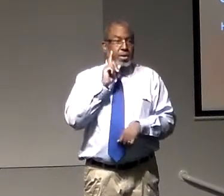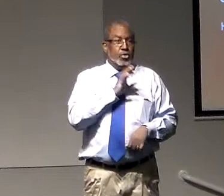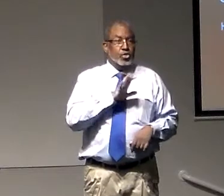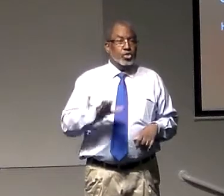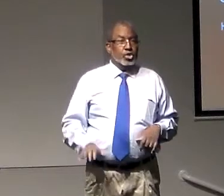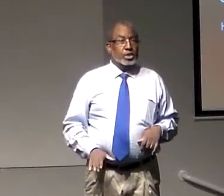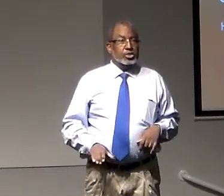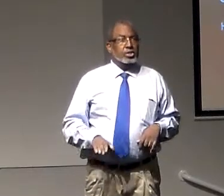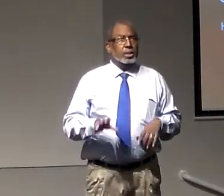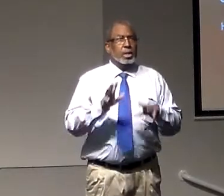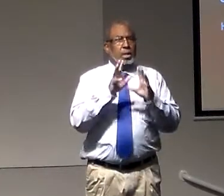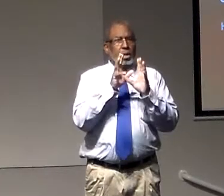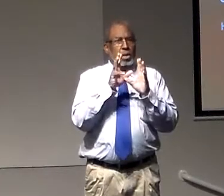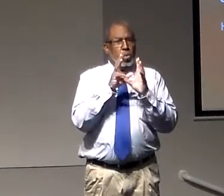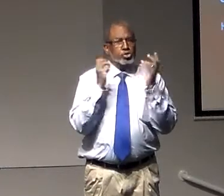National Deaf Christian Workshop.